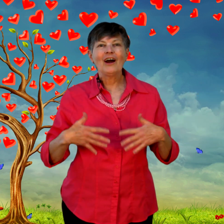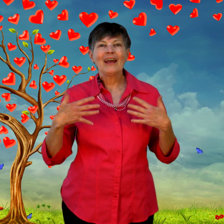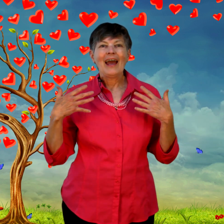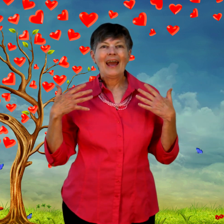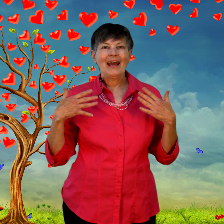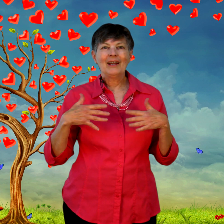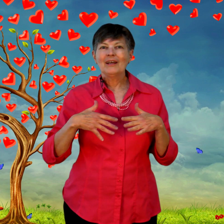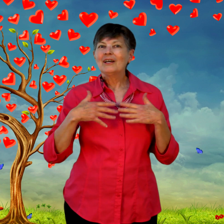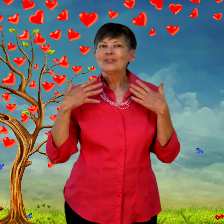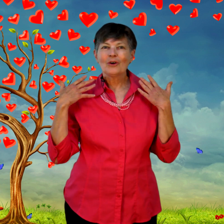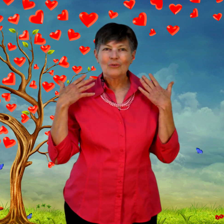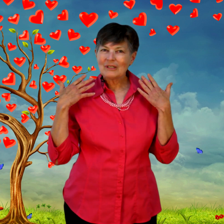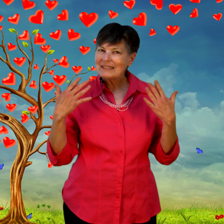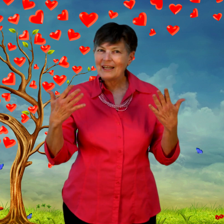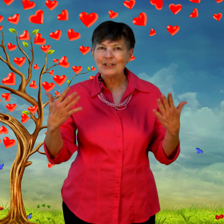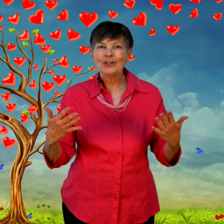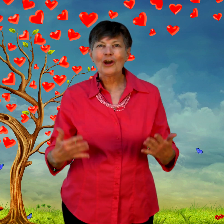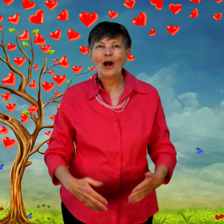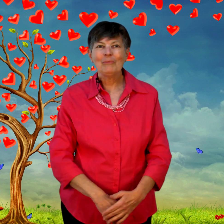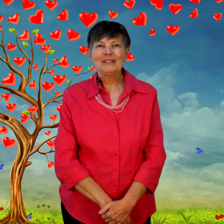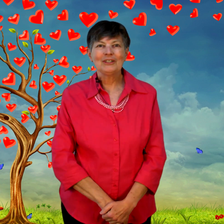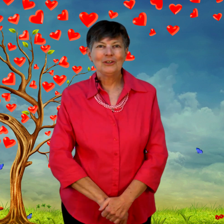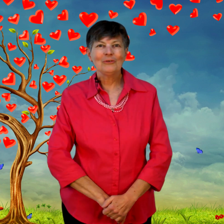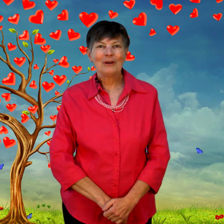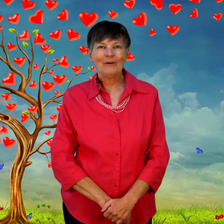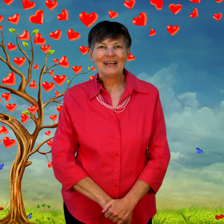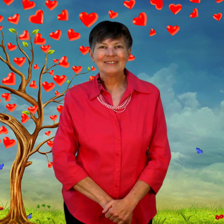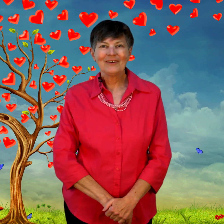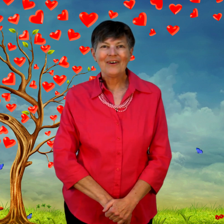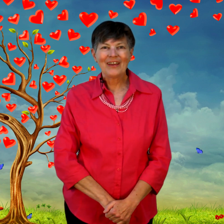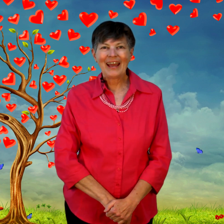song, and so send us your comments and your requests. Okay?